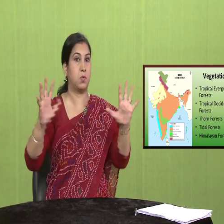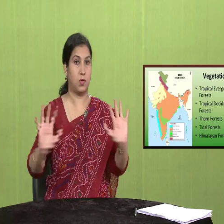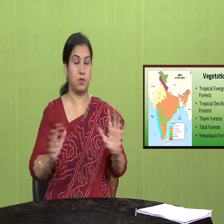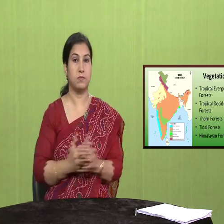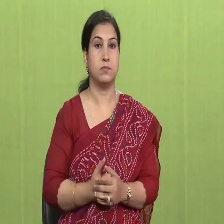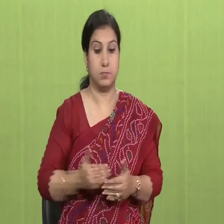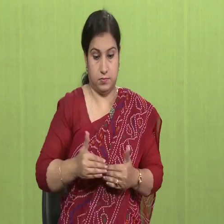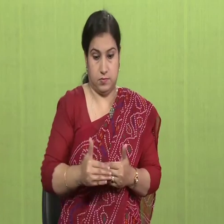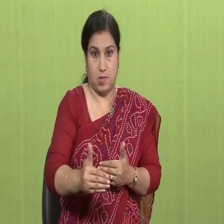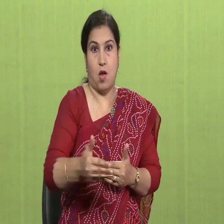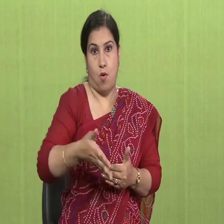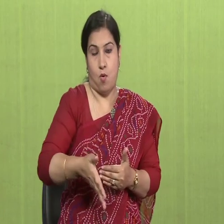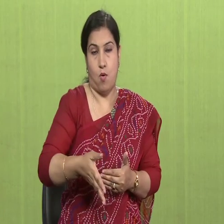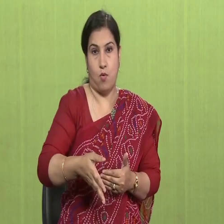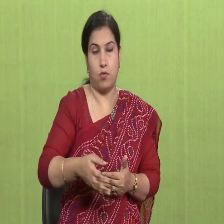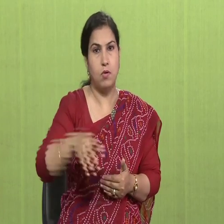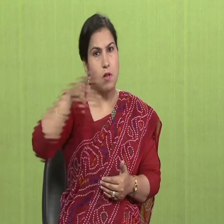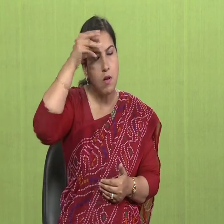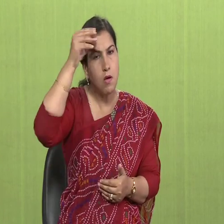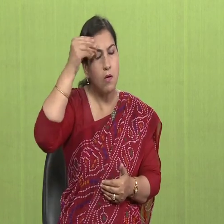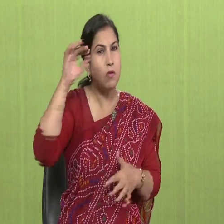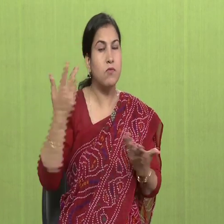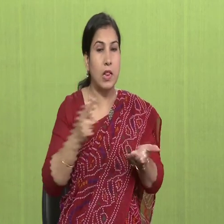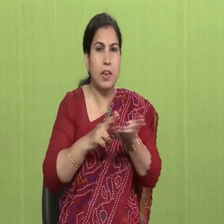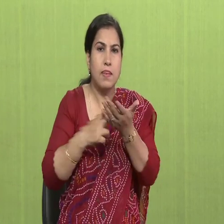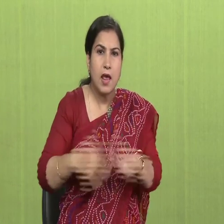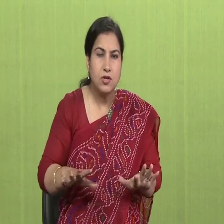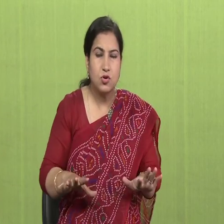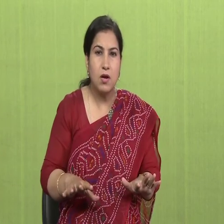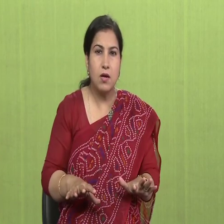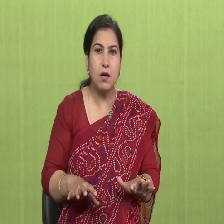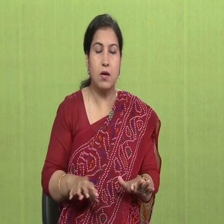So now we will be learning about the natural vegetation in India.